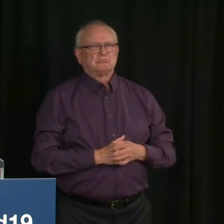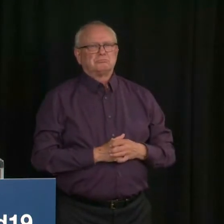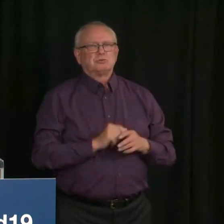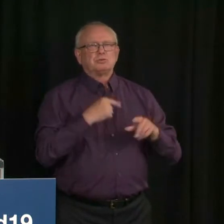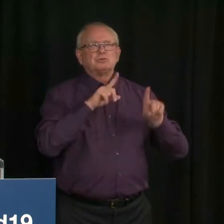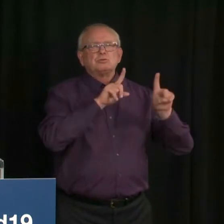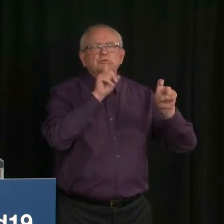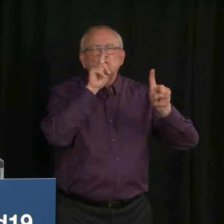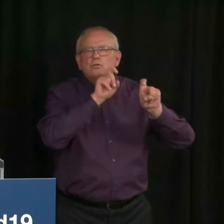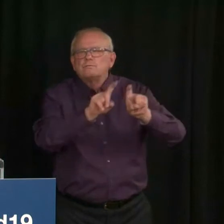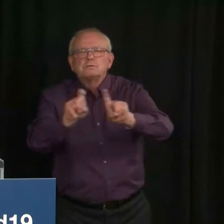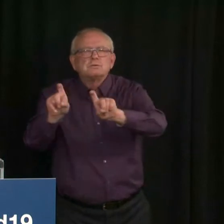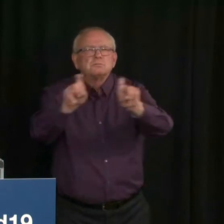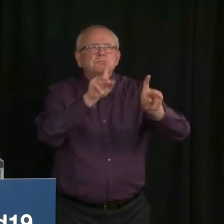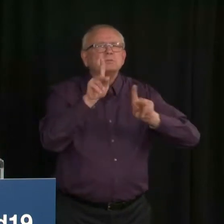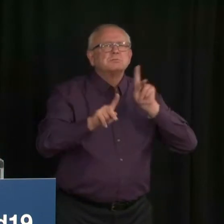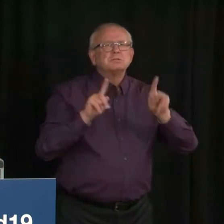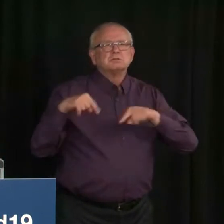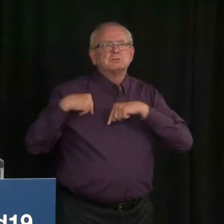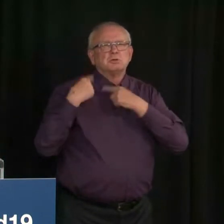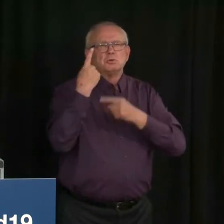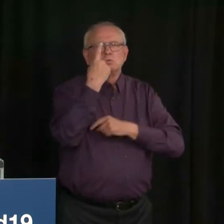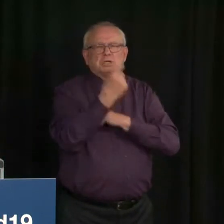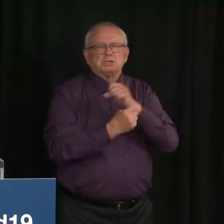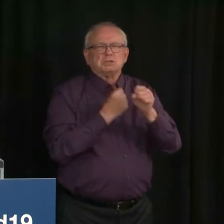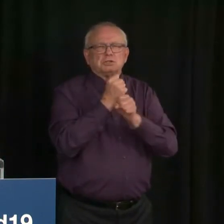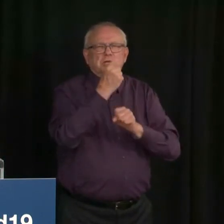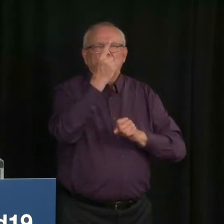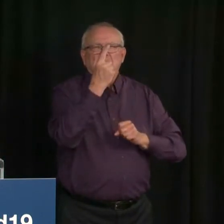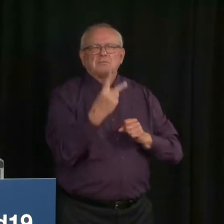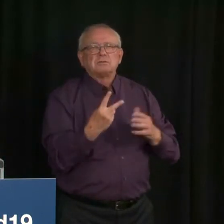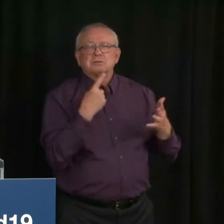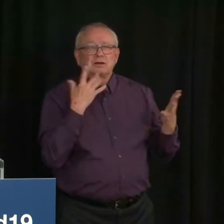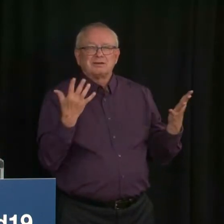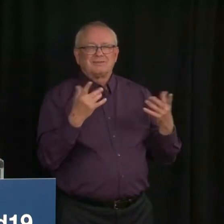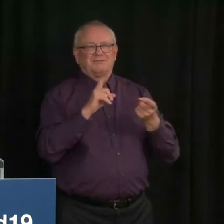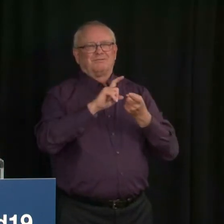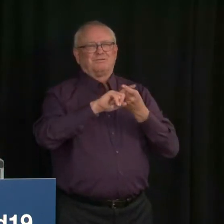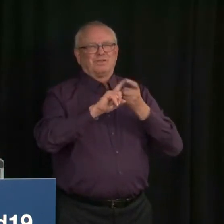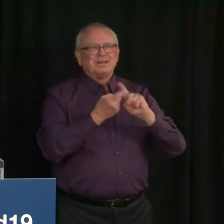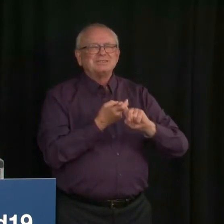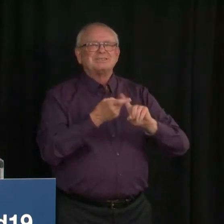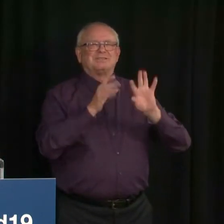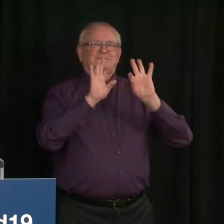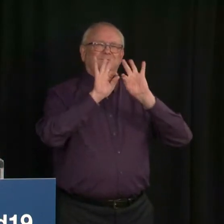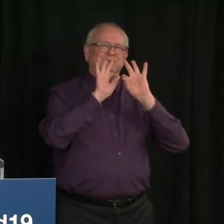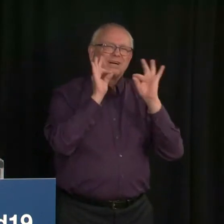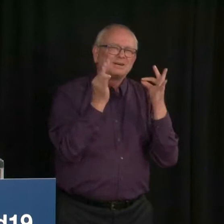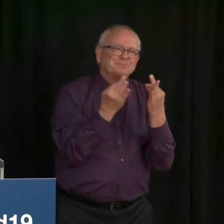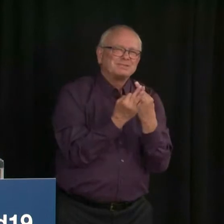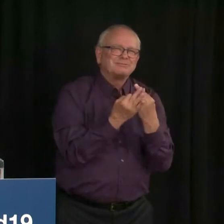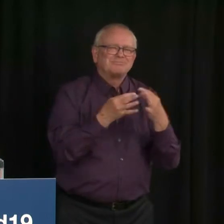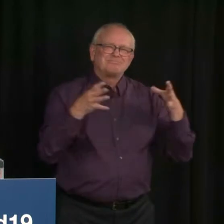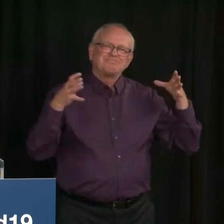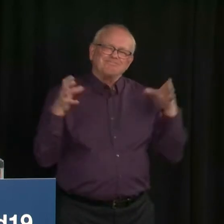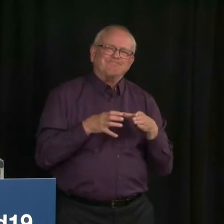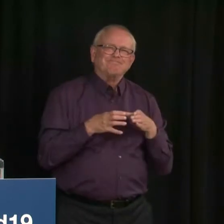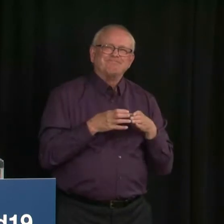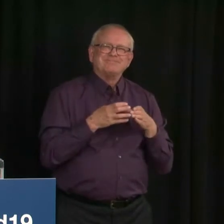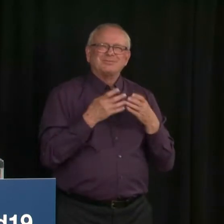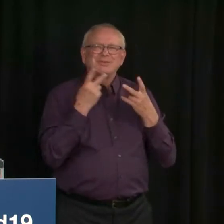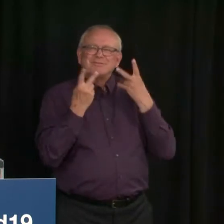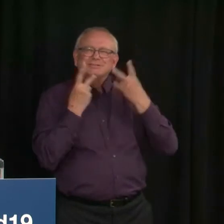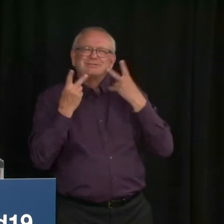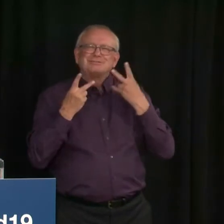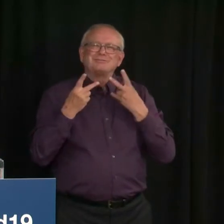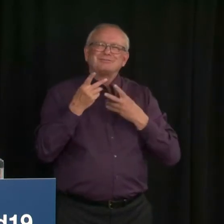their friends and family members. And so I think this summer we're going to see a lot of people traveling across multiple provinces, wanting to stay with friends